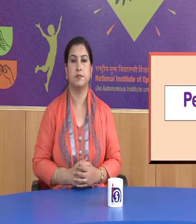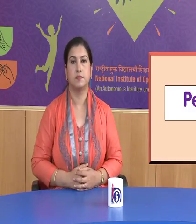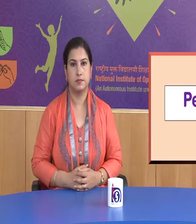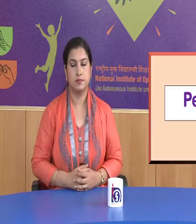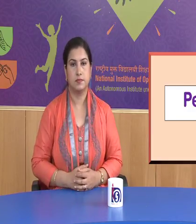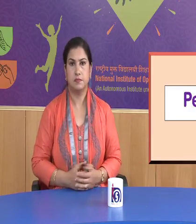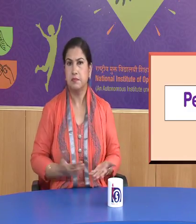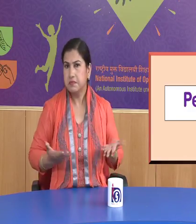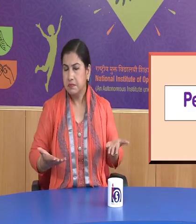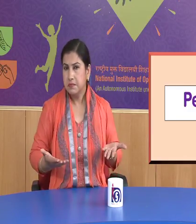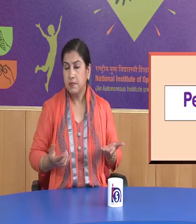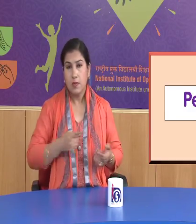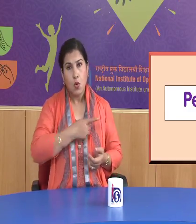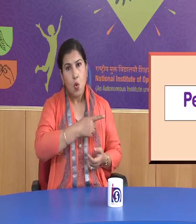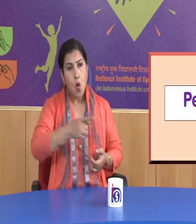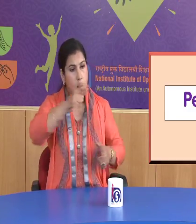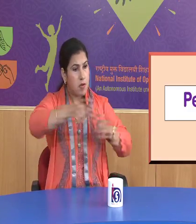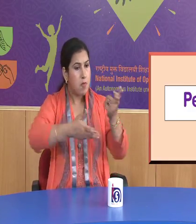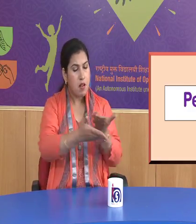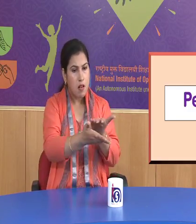When all the people in the society are happy